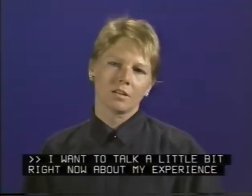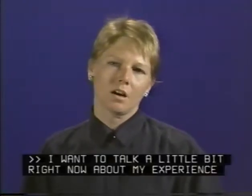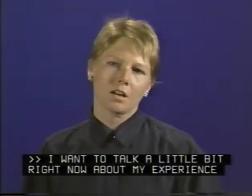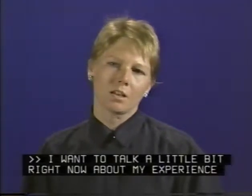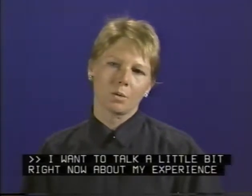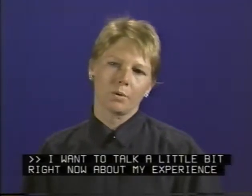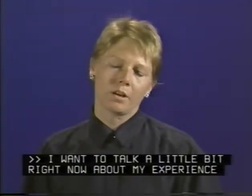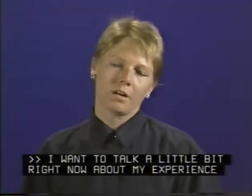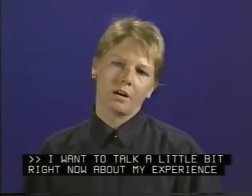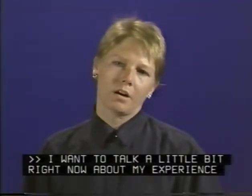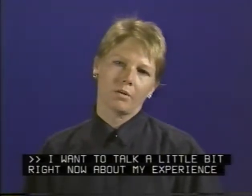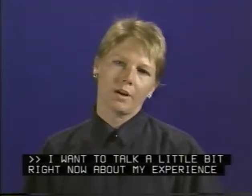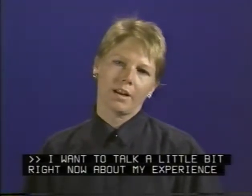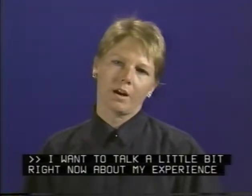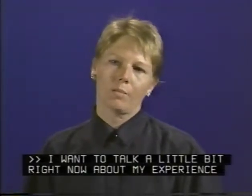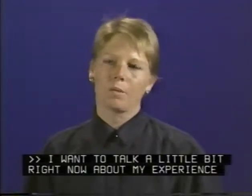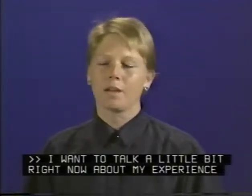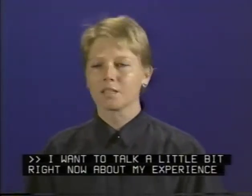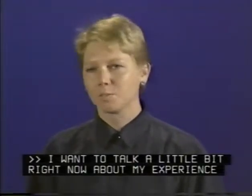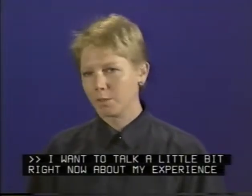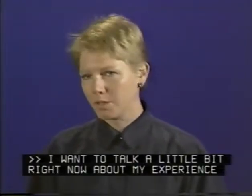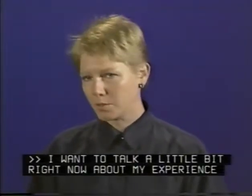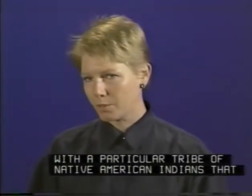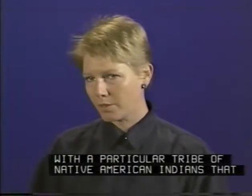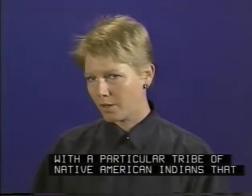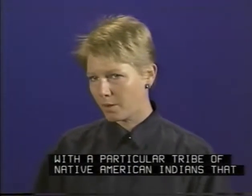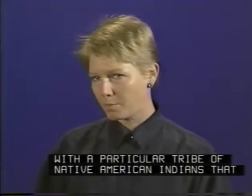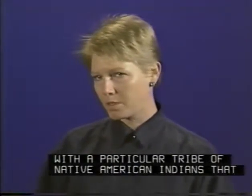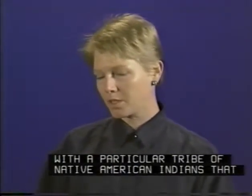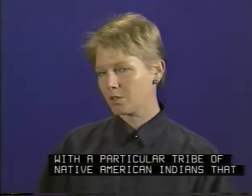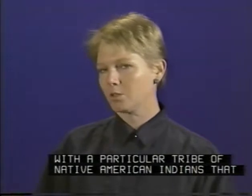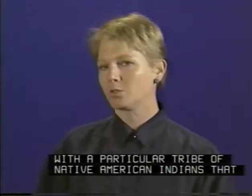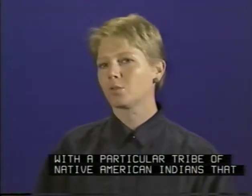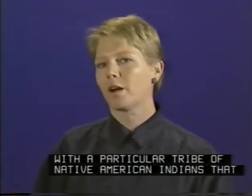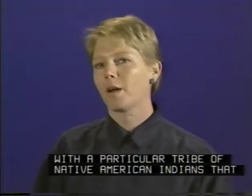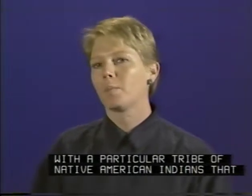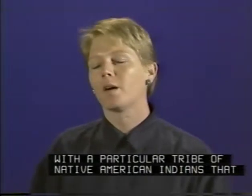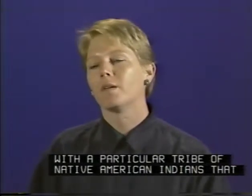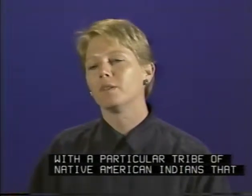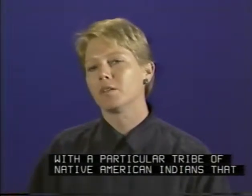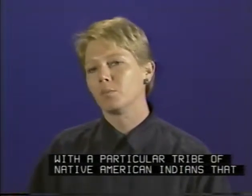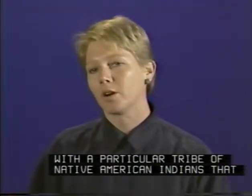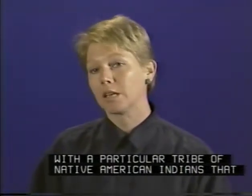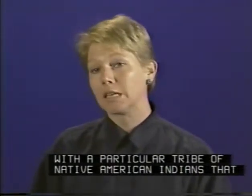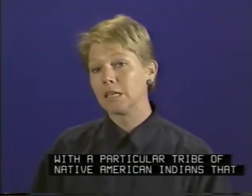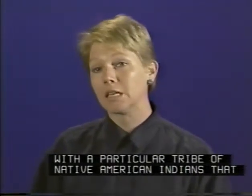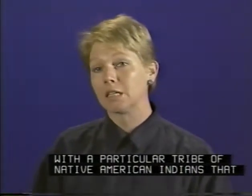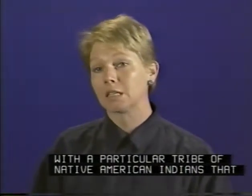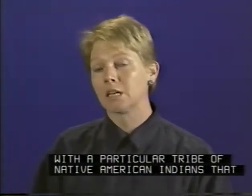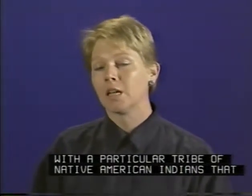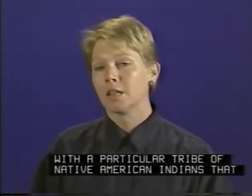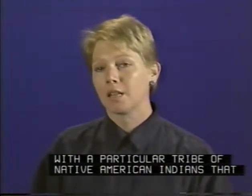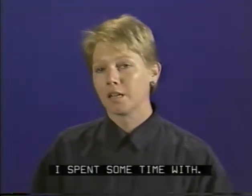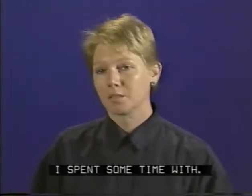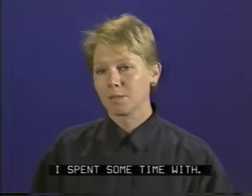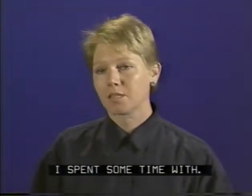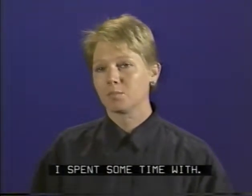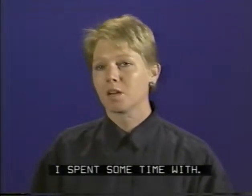to talk a little bit right now about my experience with a particular tribe of Native American Indians that I spent some